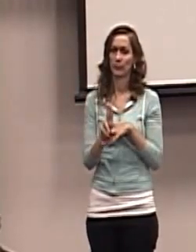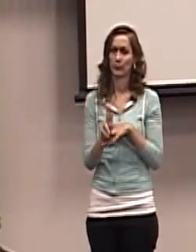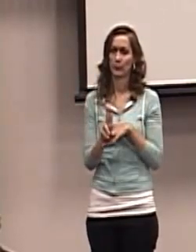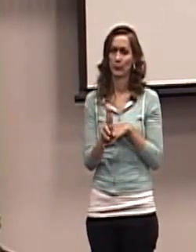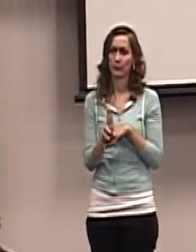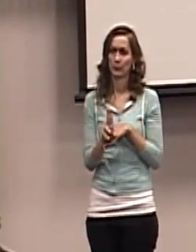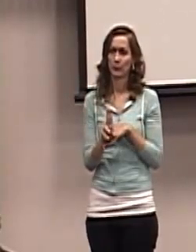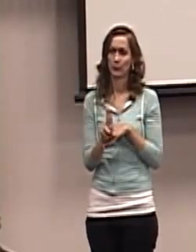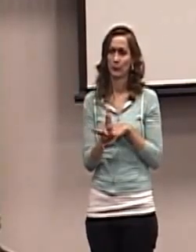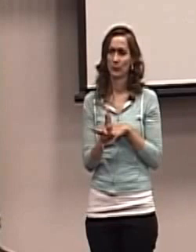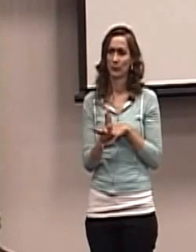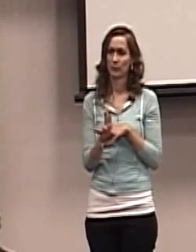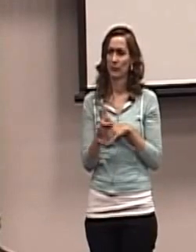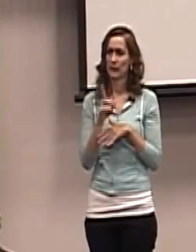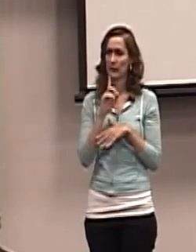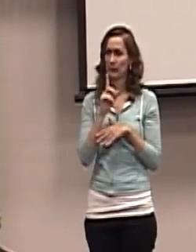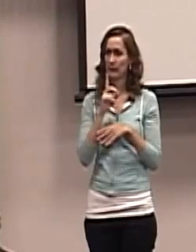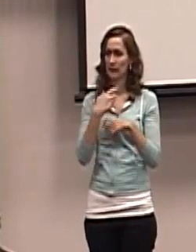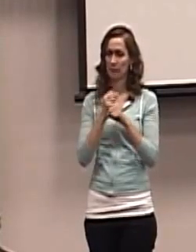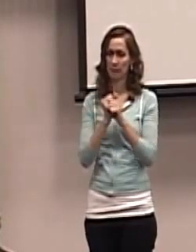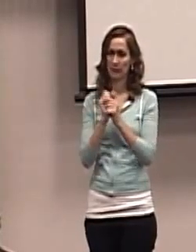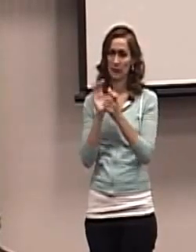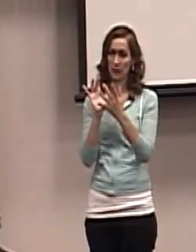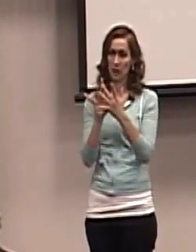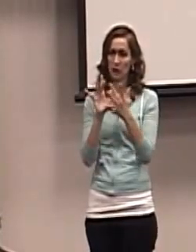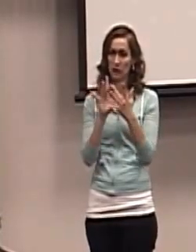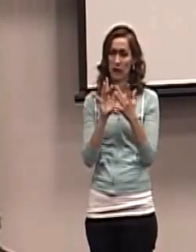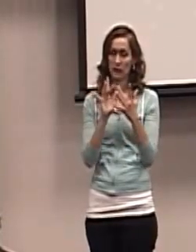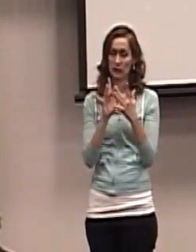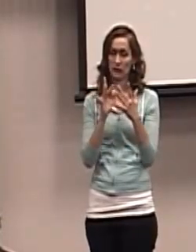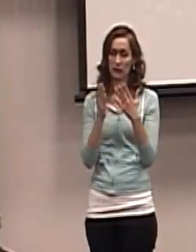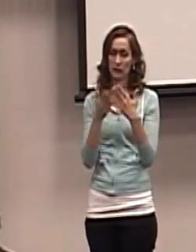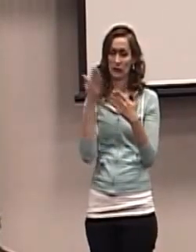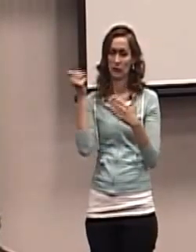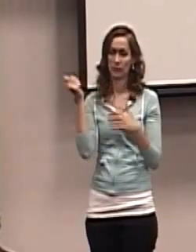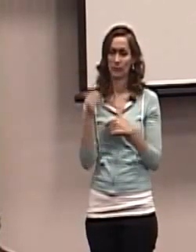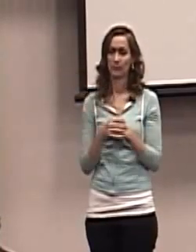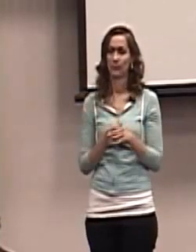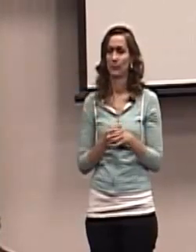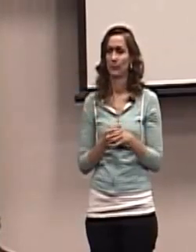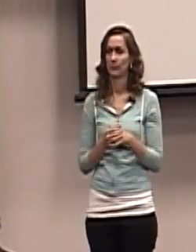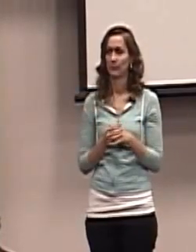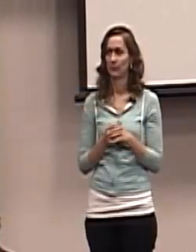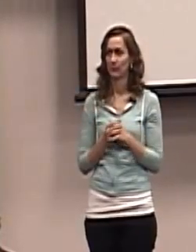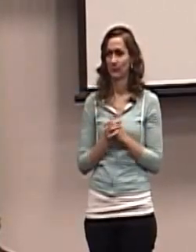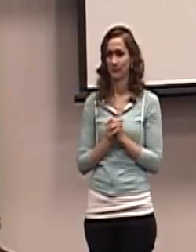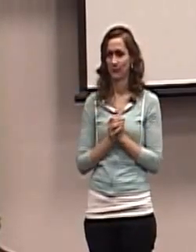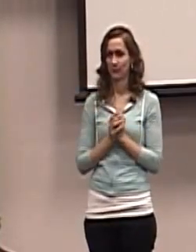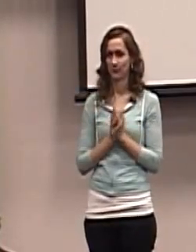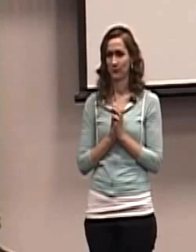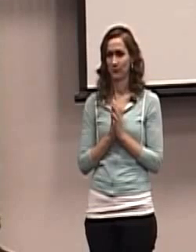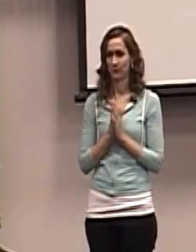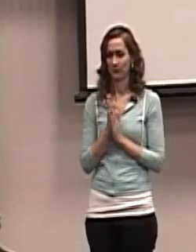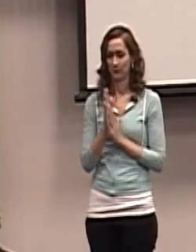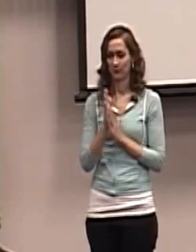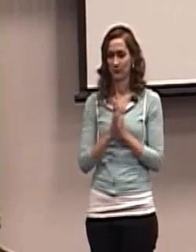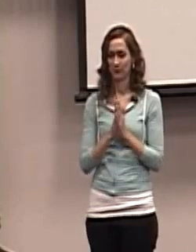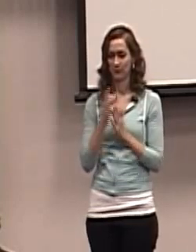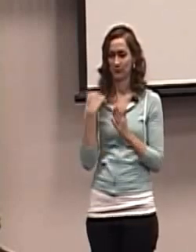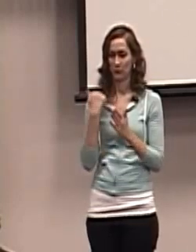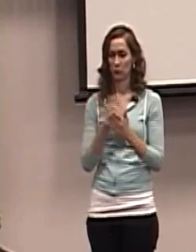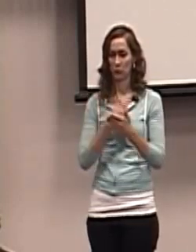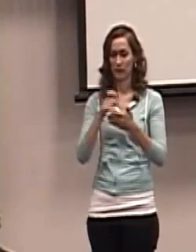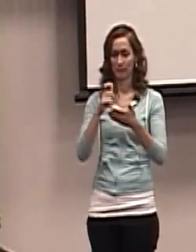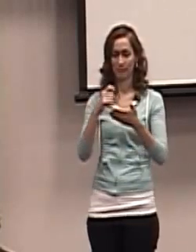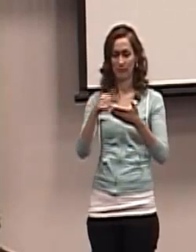to really make the contact back and forth a lot easier. As I said, when we would write a letter from